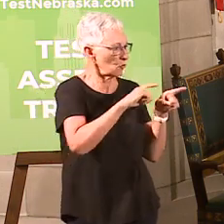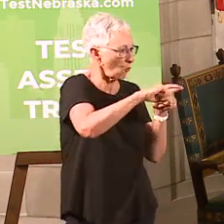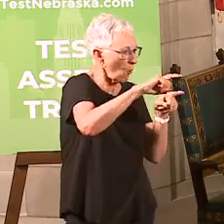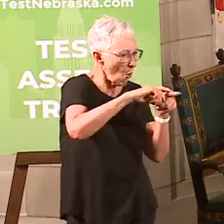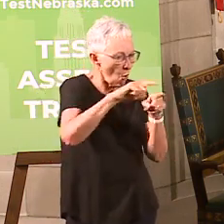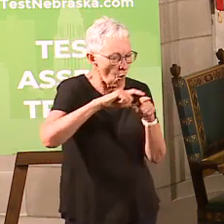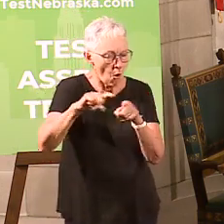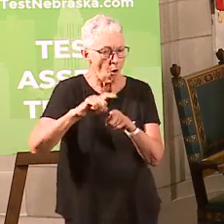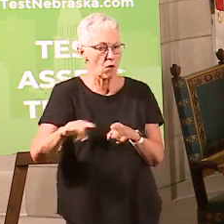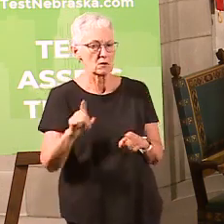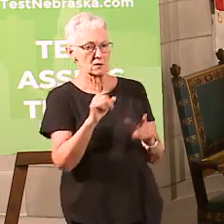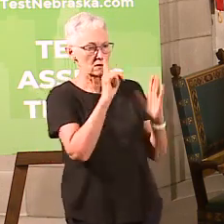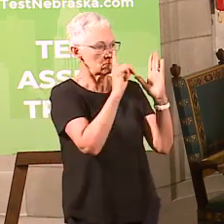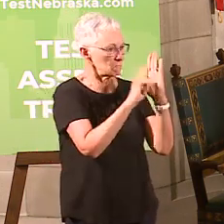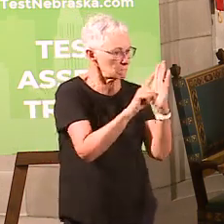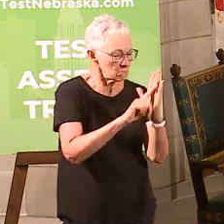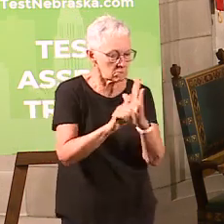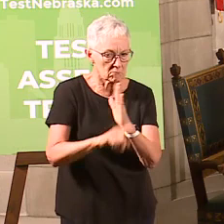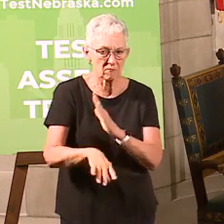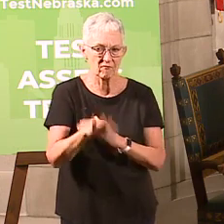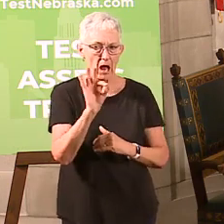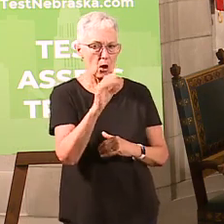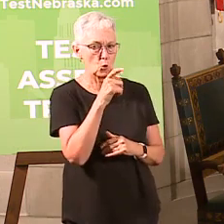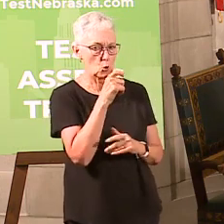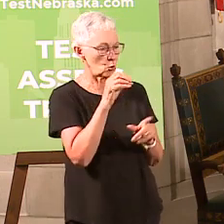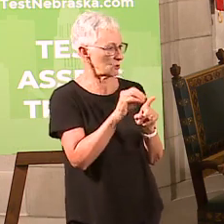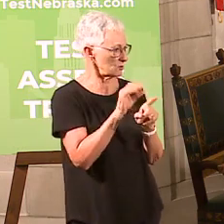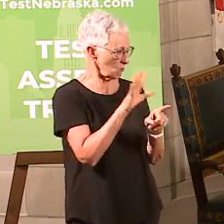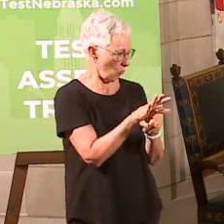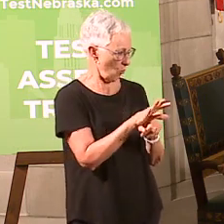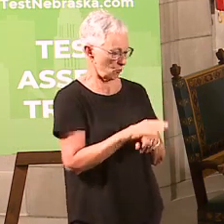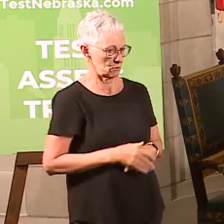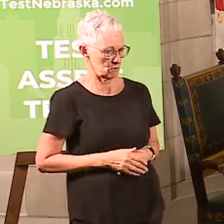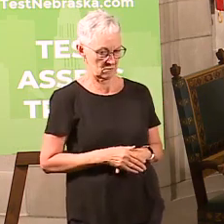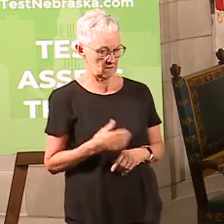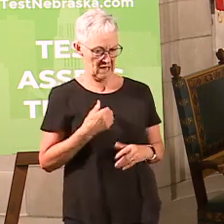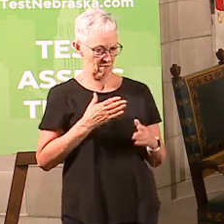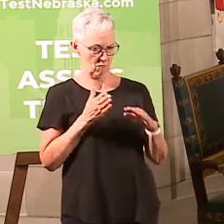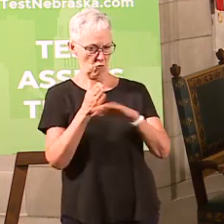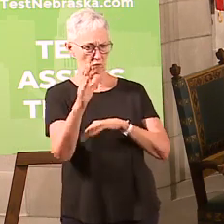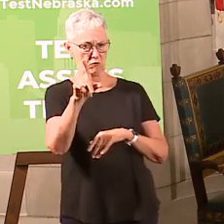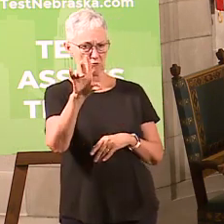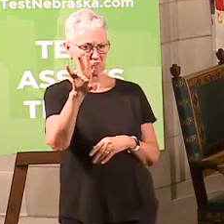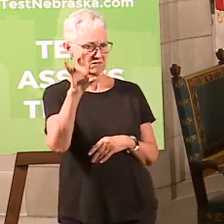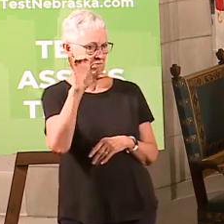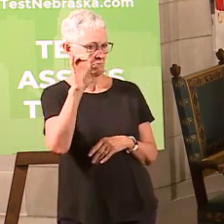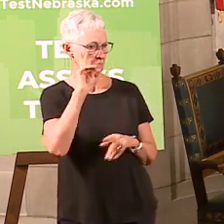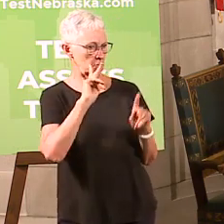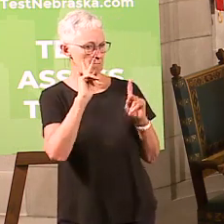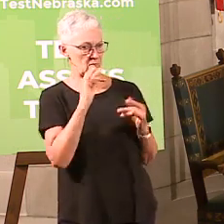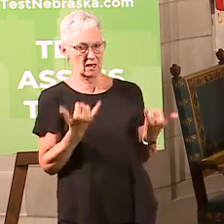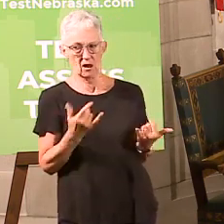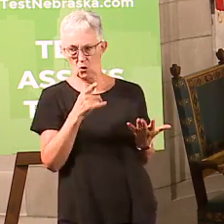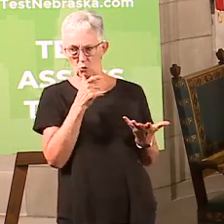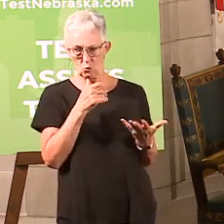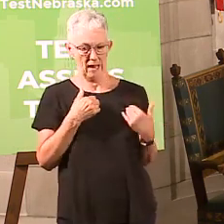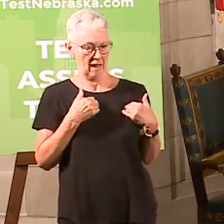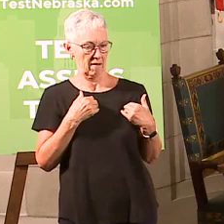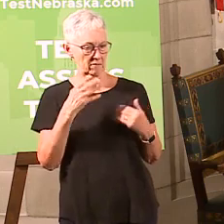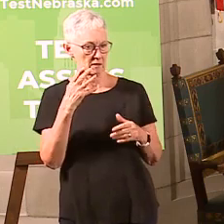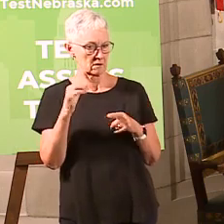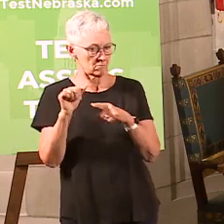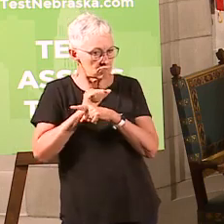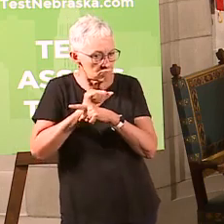about contact tracing in the past, where now we've got over 700 people that are trained to do that contact tracing. So and we've got